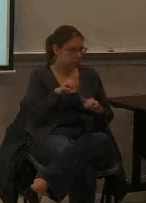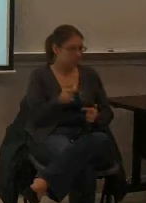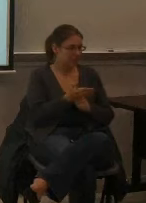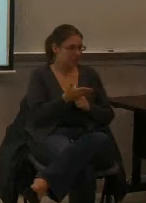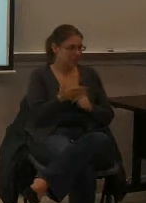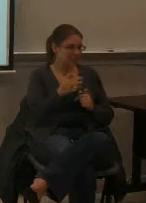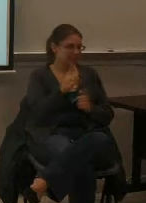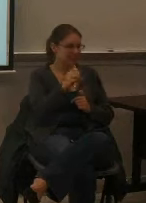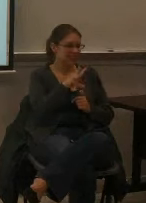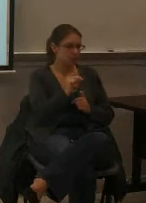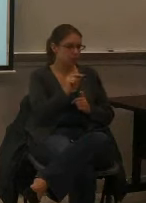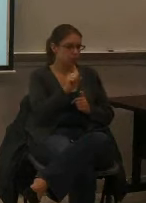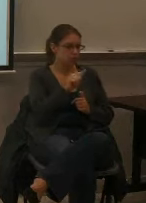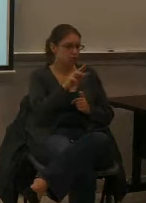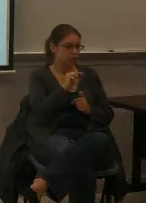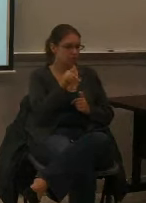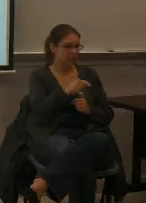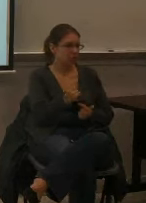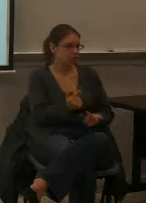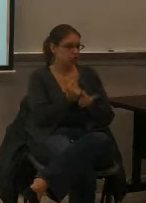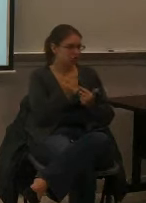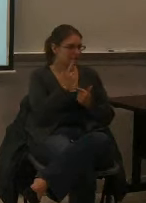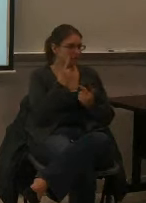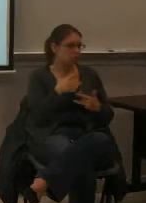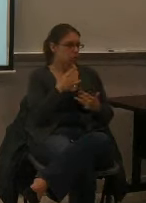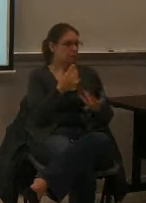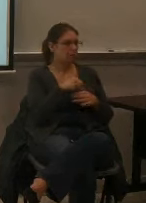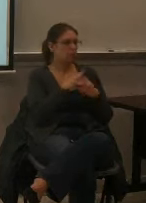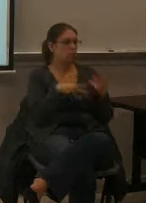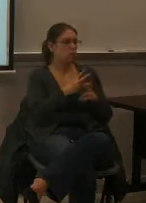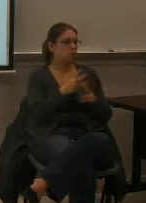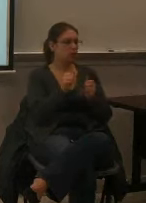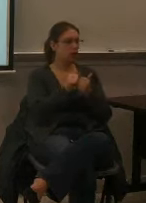using to see what's going on in the world above them, essentially, or